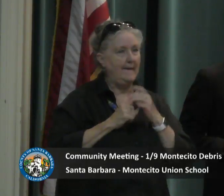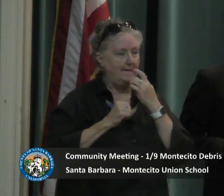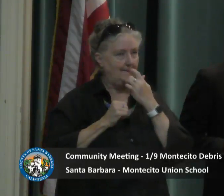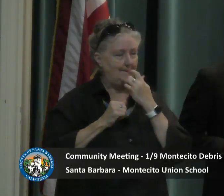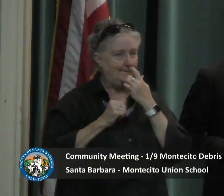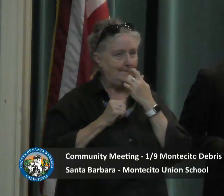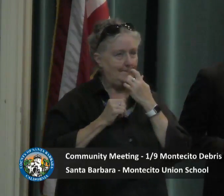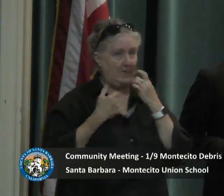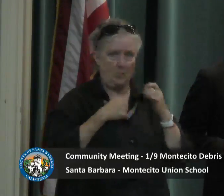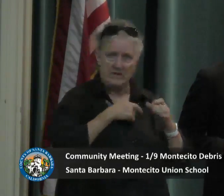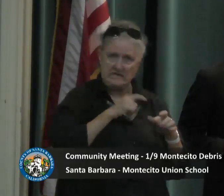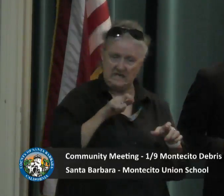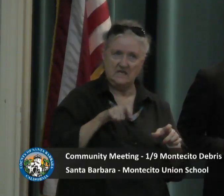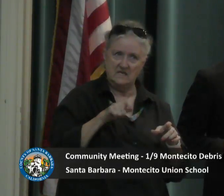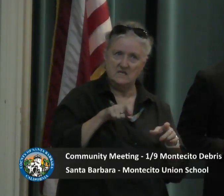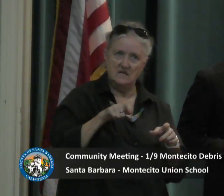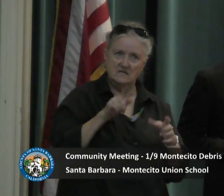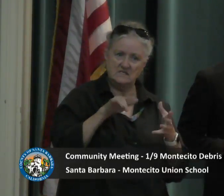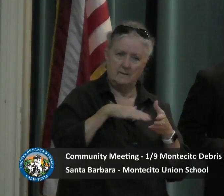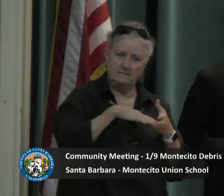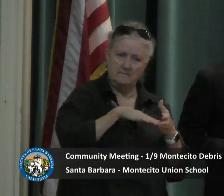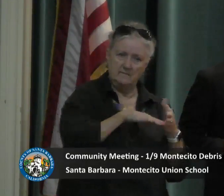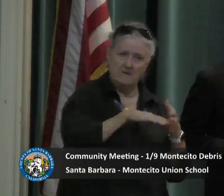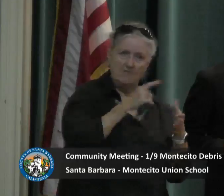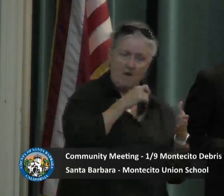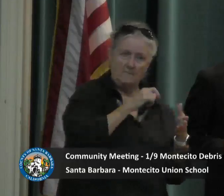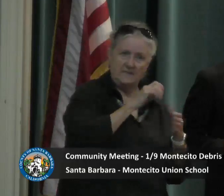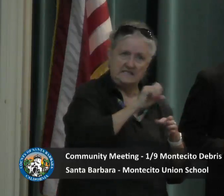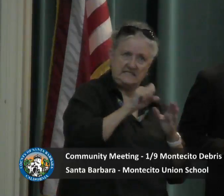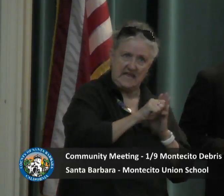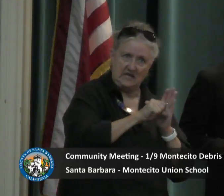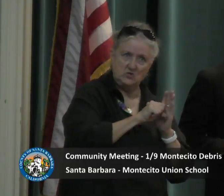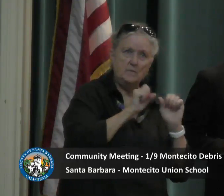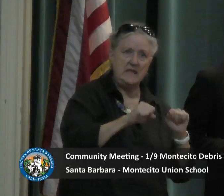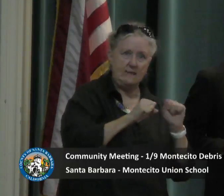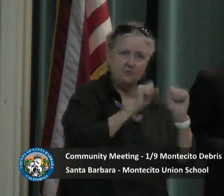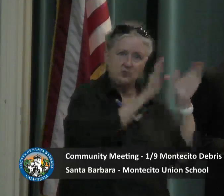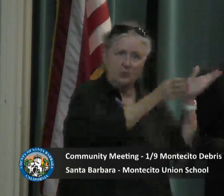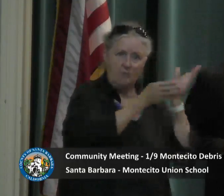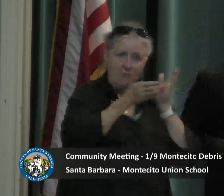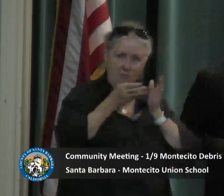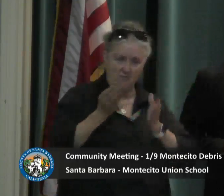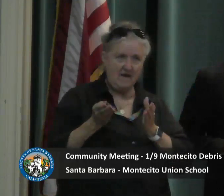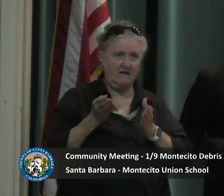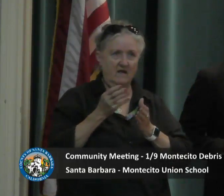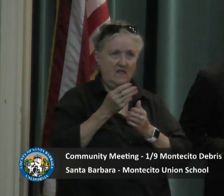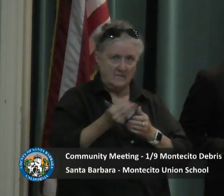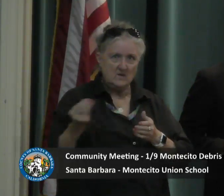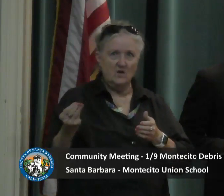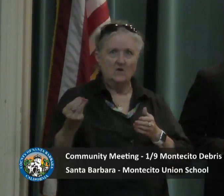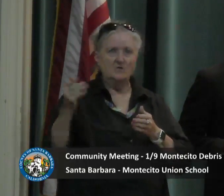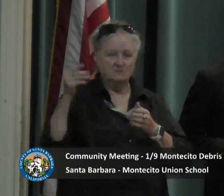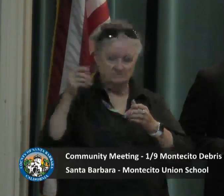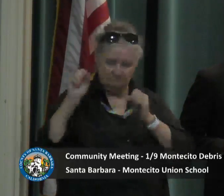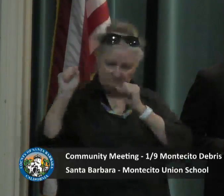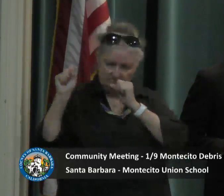we need some dispensation from the state to be able to bring this material to our landfill so